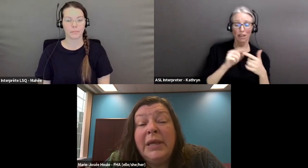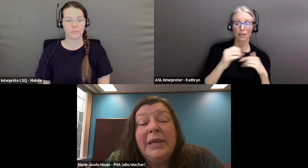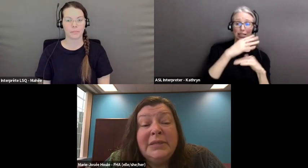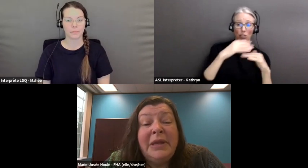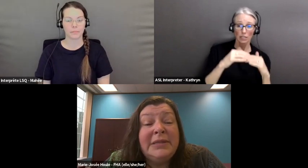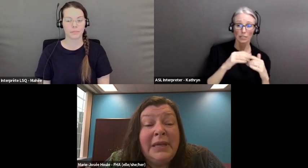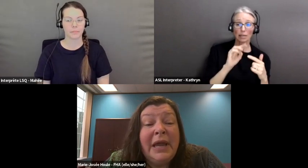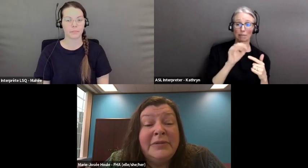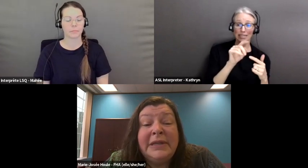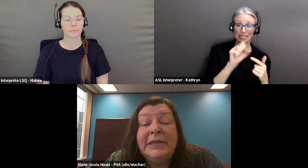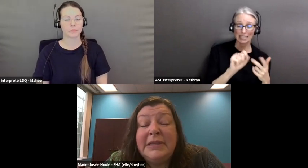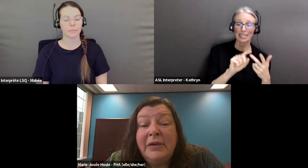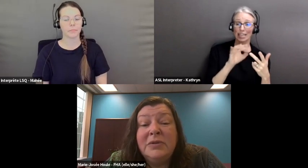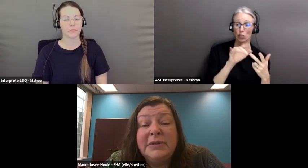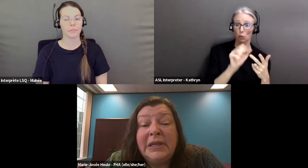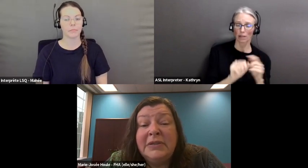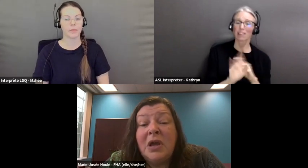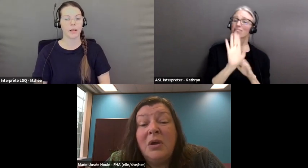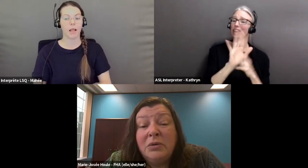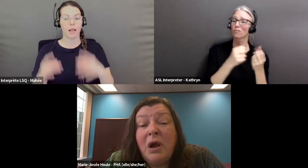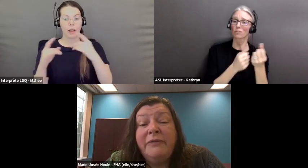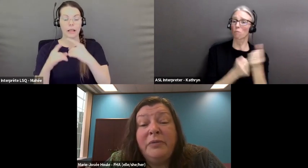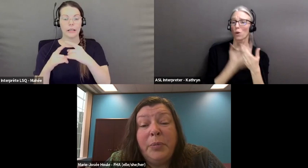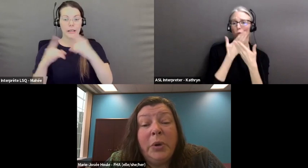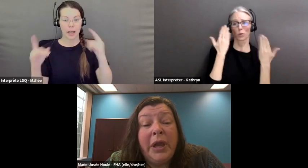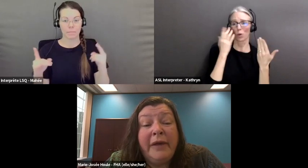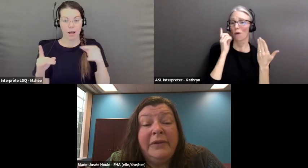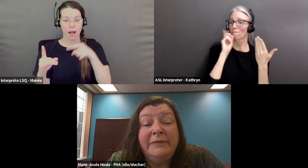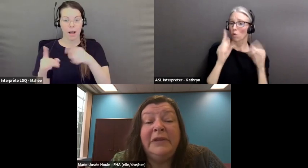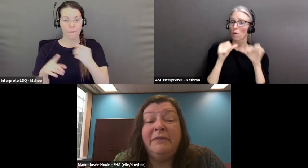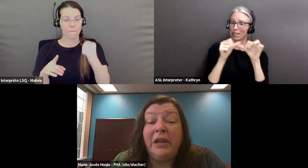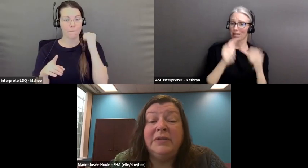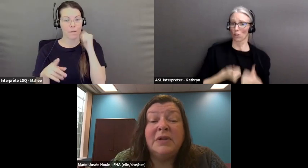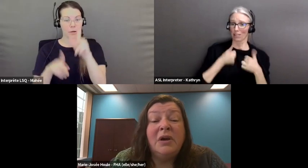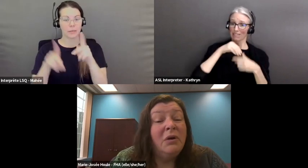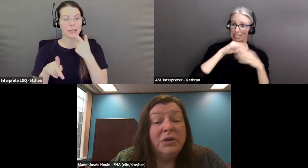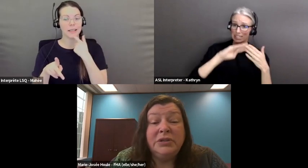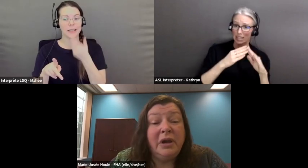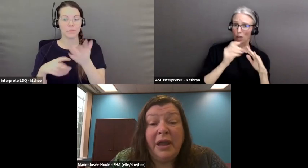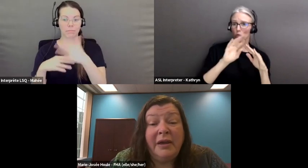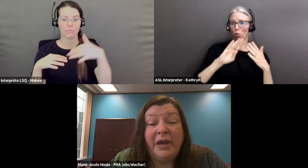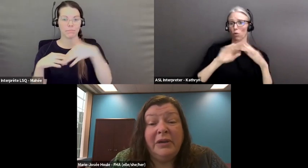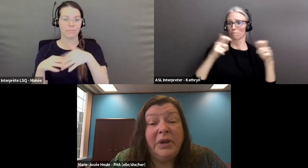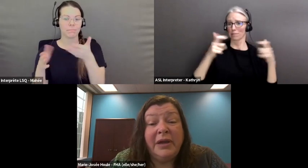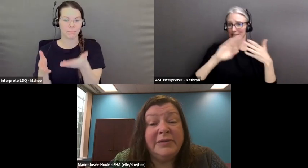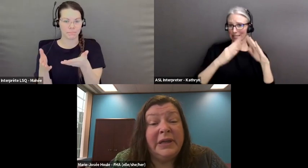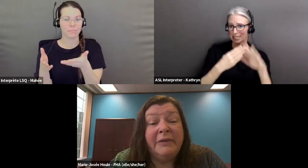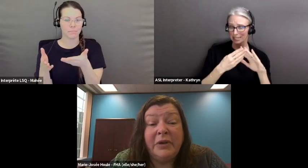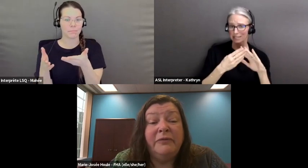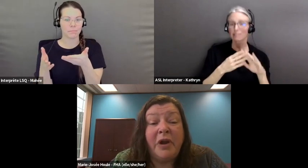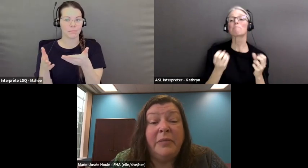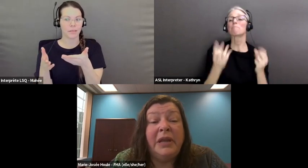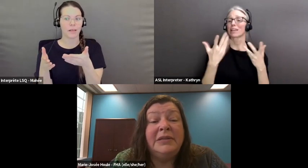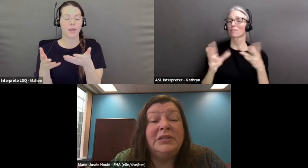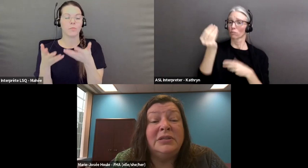support to maintain housing in towns or cities, or often report having to flee violence or do not have adequate housing if